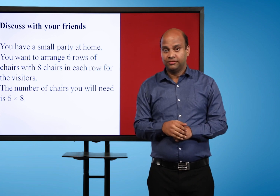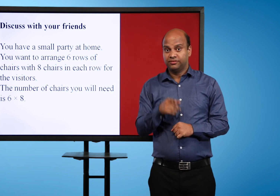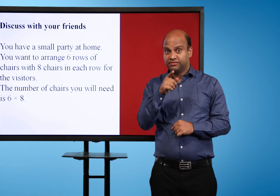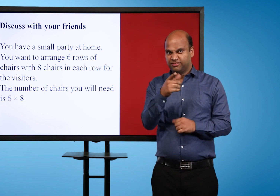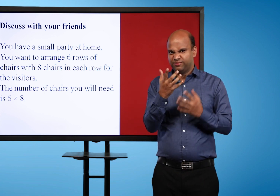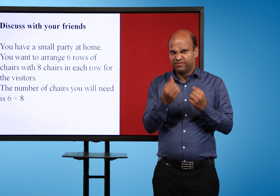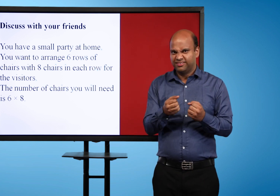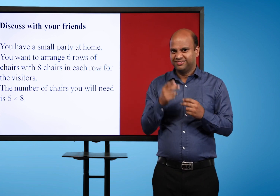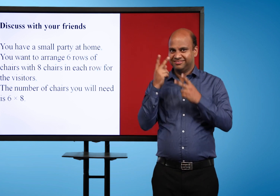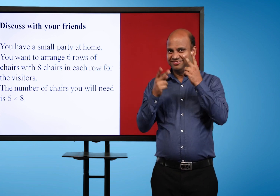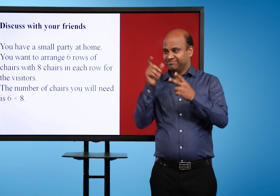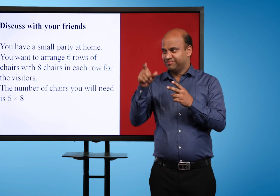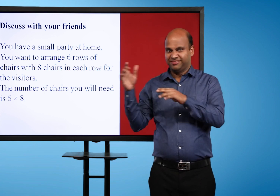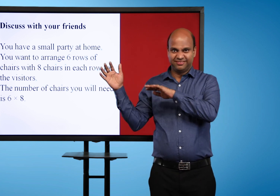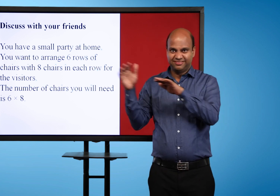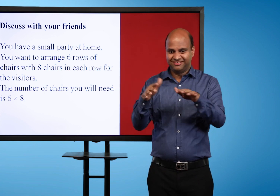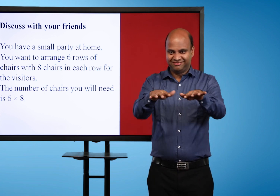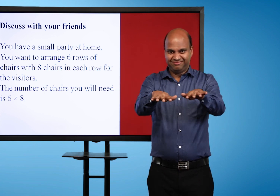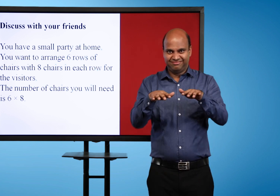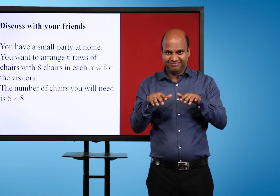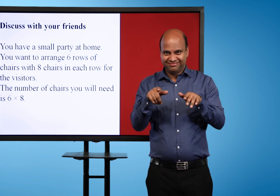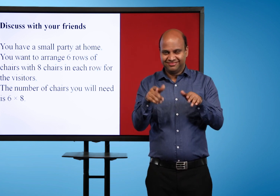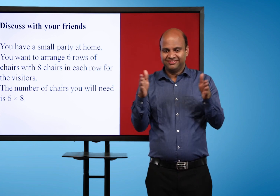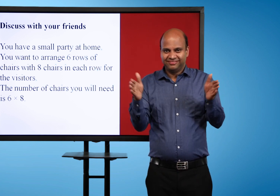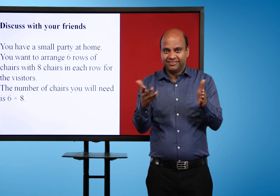You want to arrange 6 rows of chairs